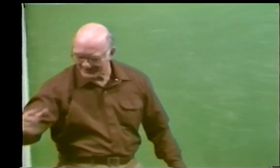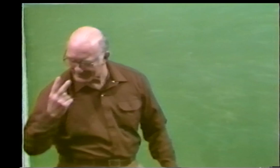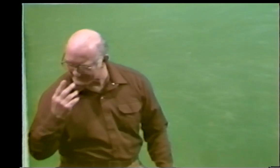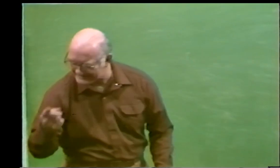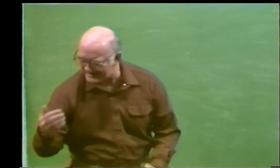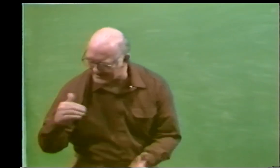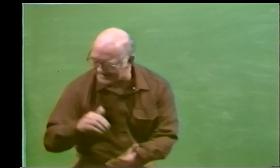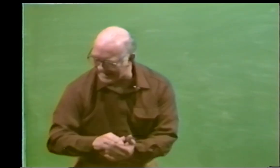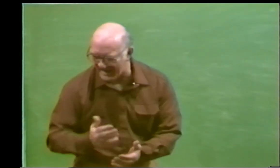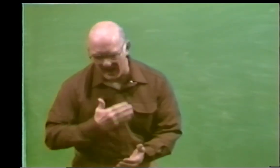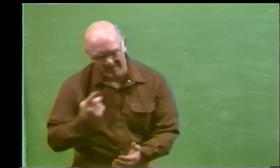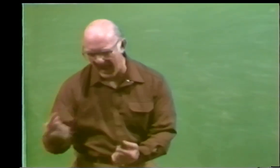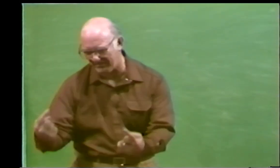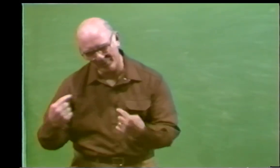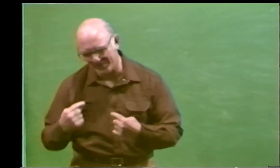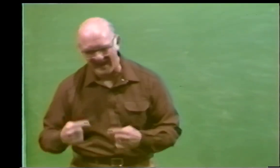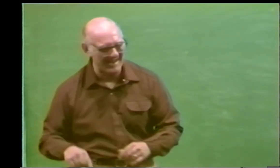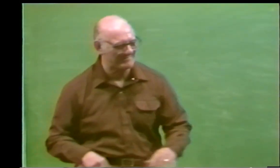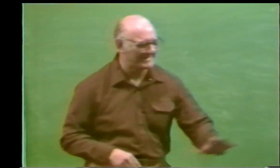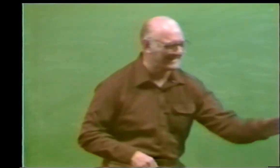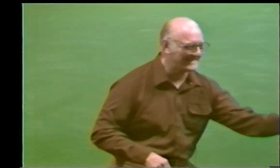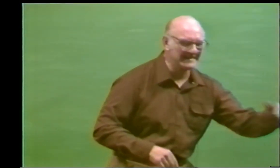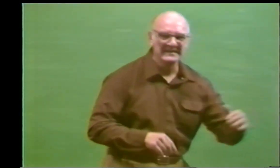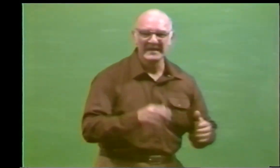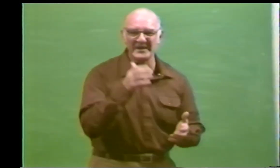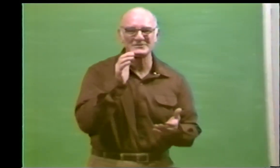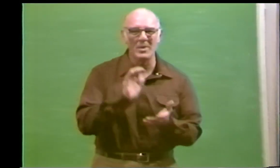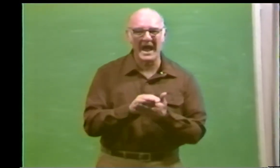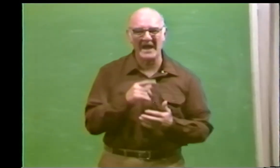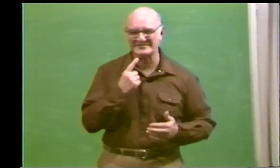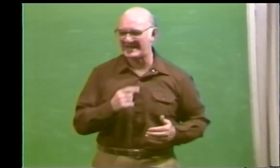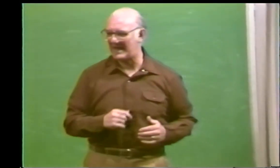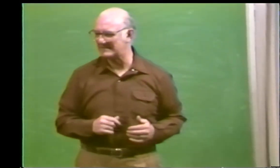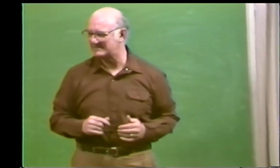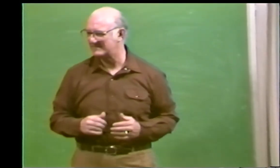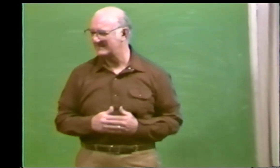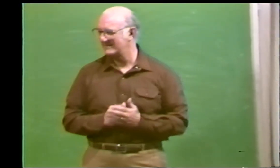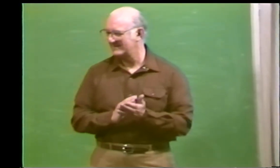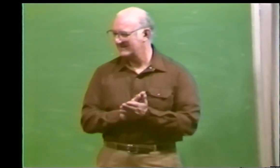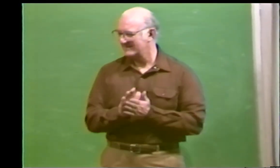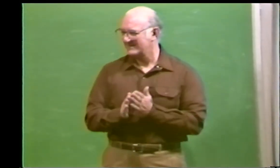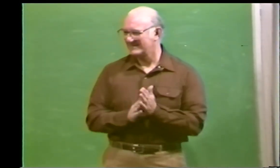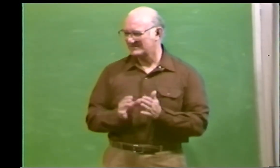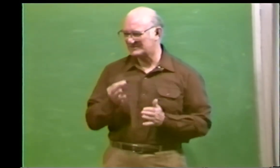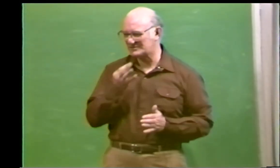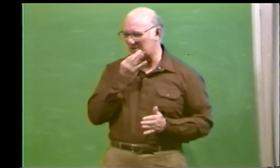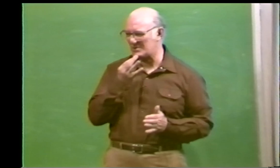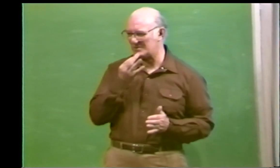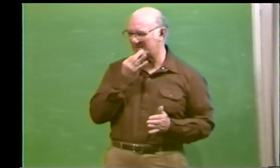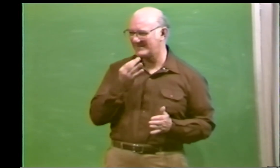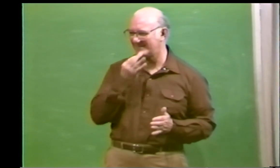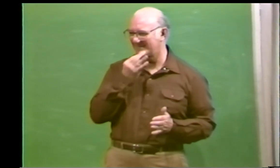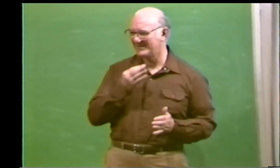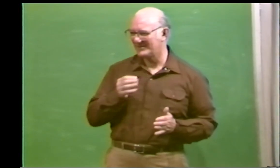Good to see you again. I'm happy you came. And his wife said, soon